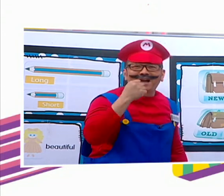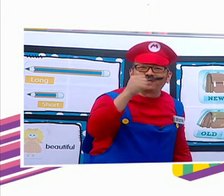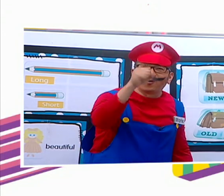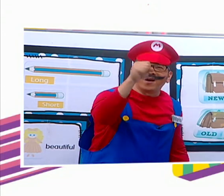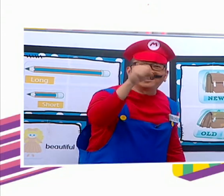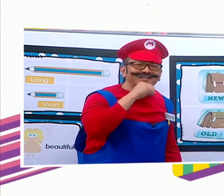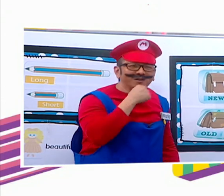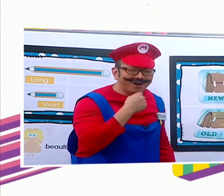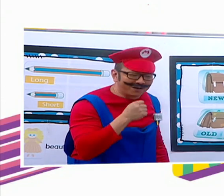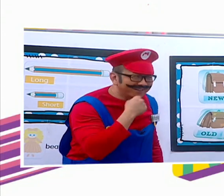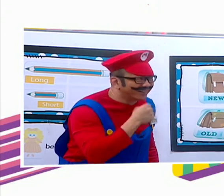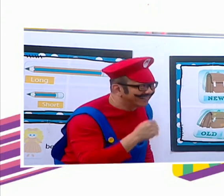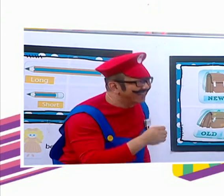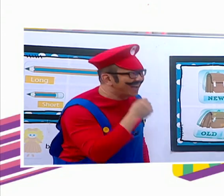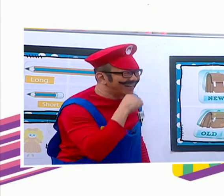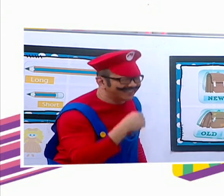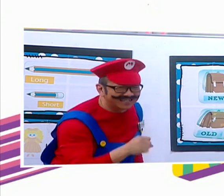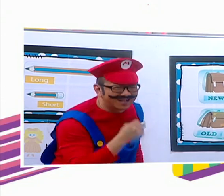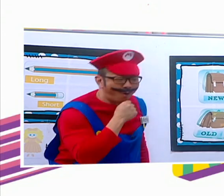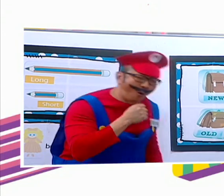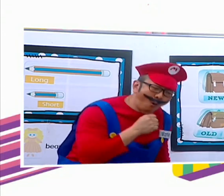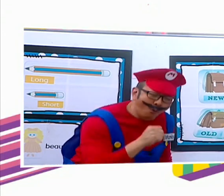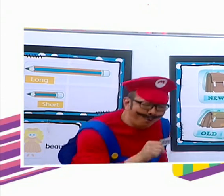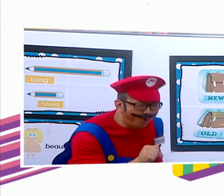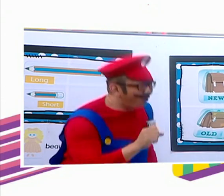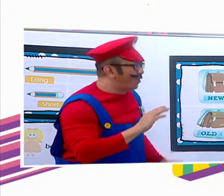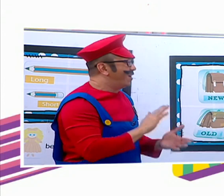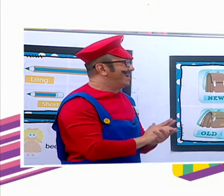so you have to wiggle your... Oh, like this? Yeah, like this.